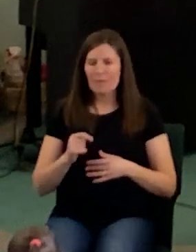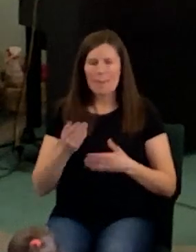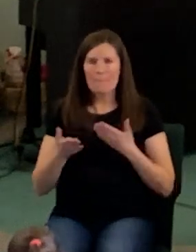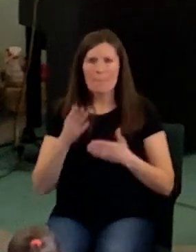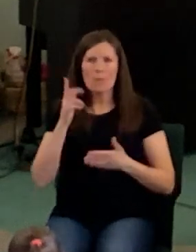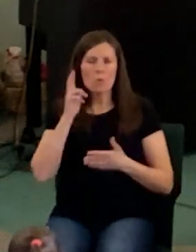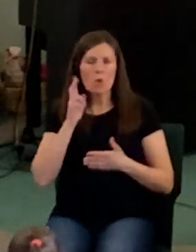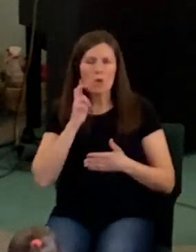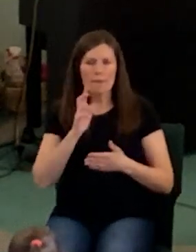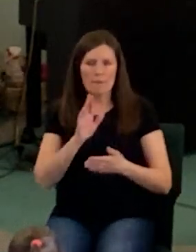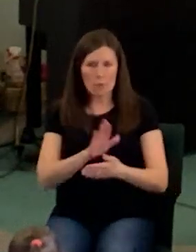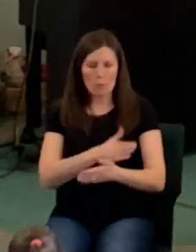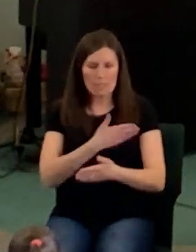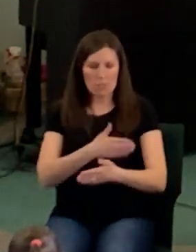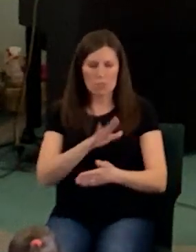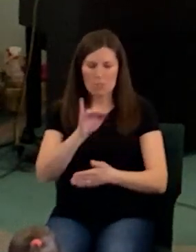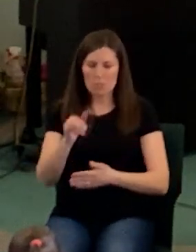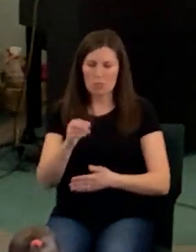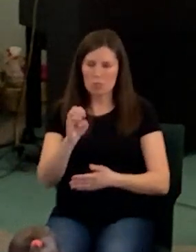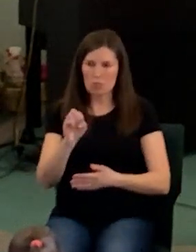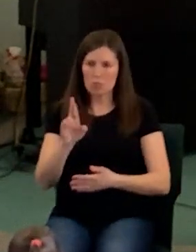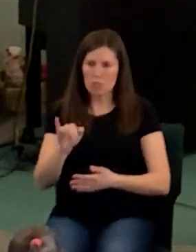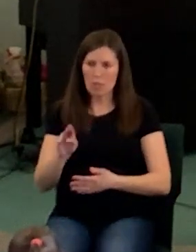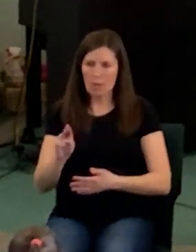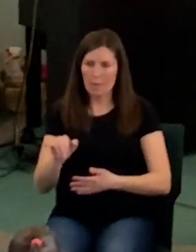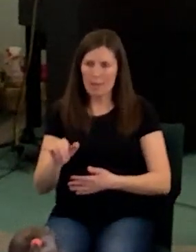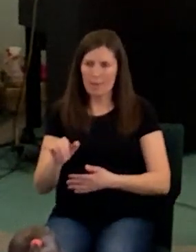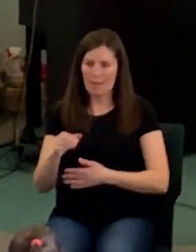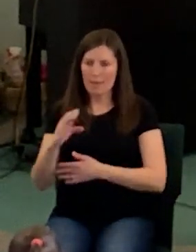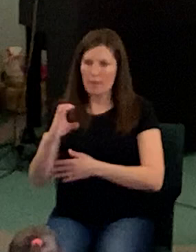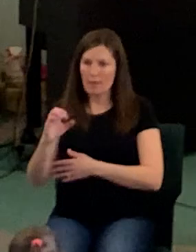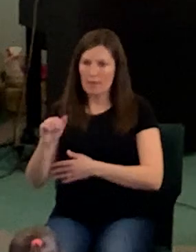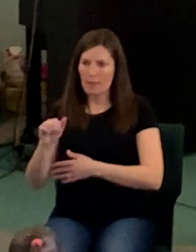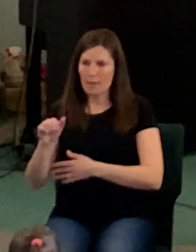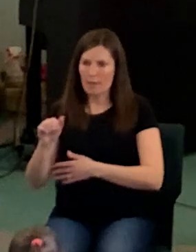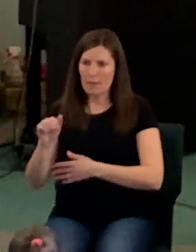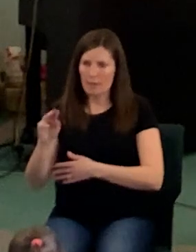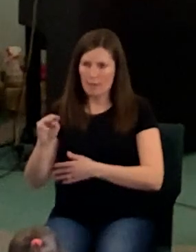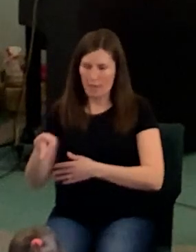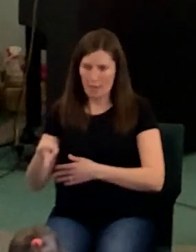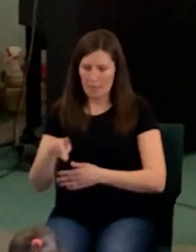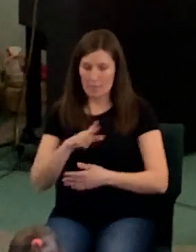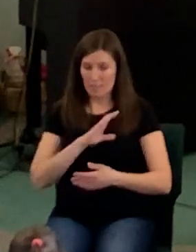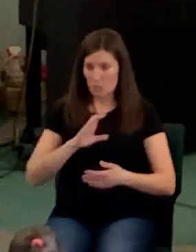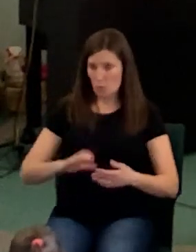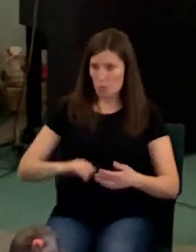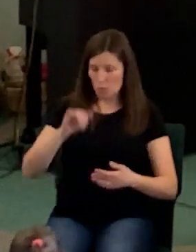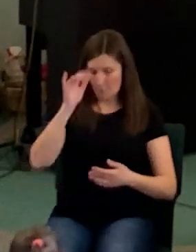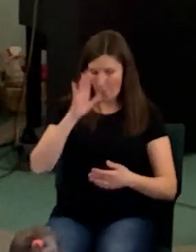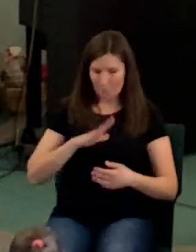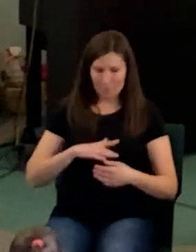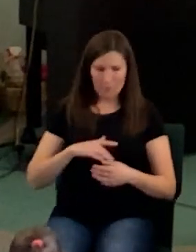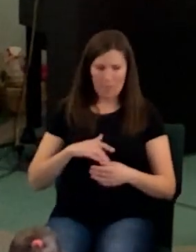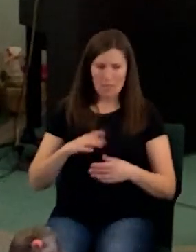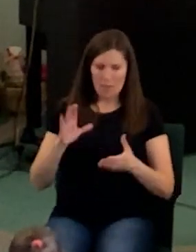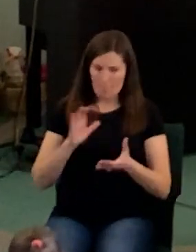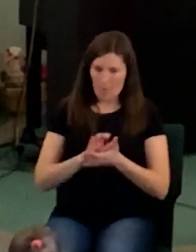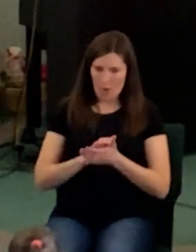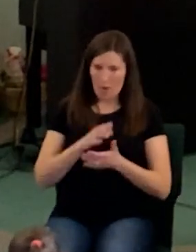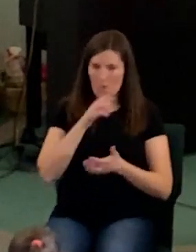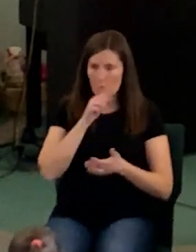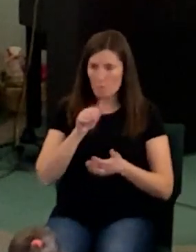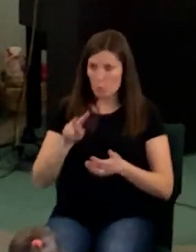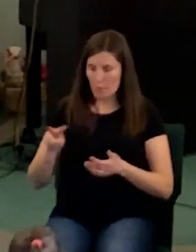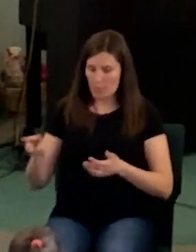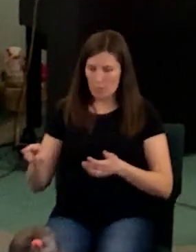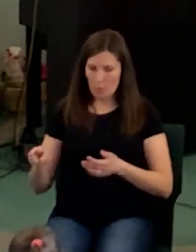have heard of. He has a lot of songs on the radio. And he has a unique story where he got married at the age of 22.